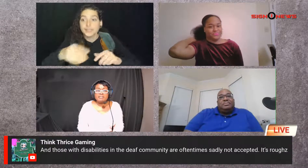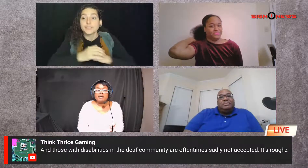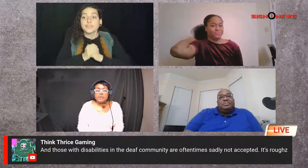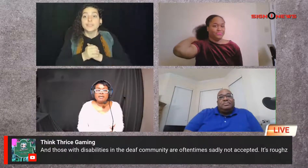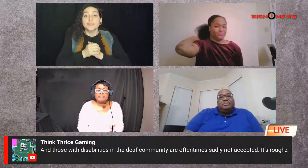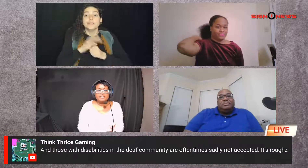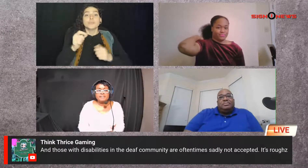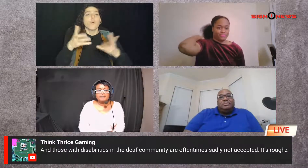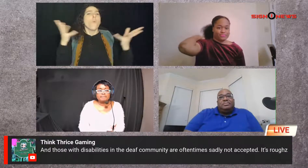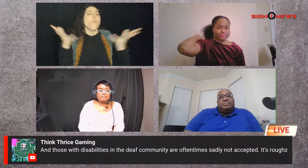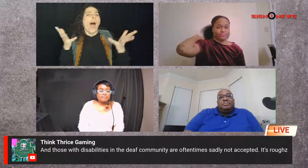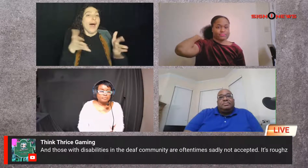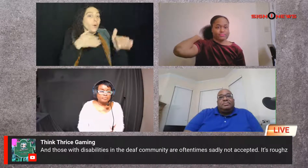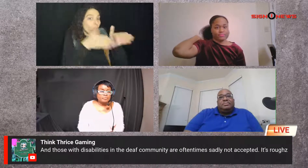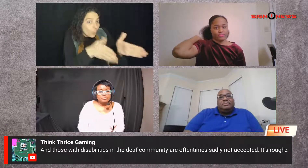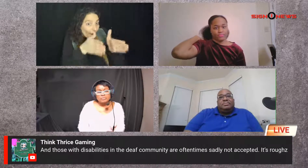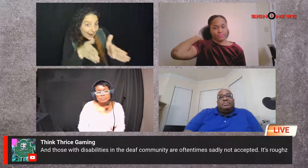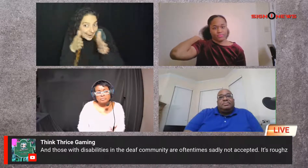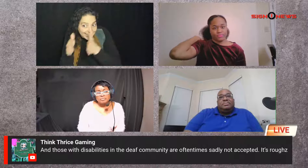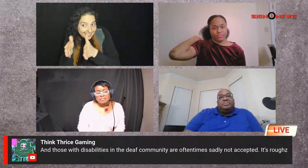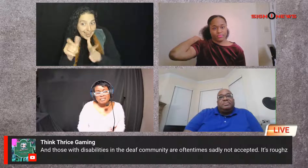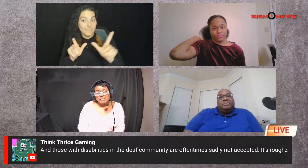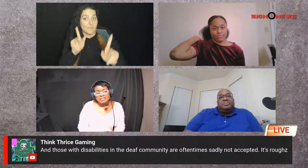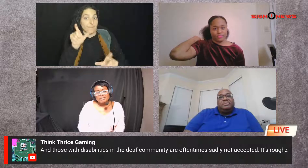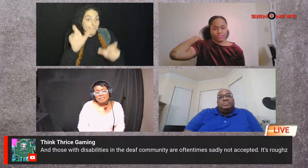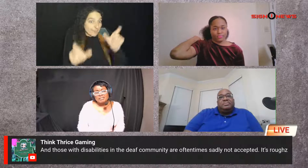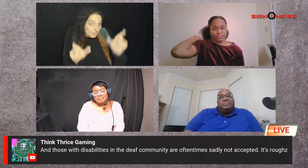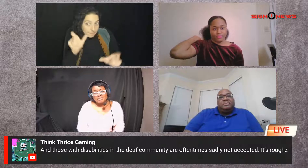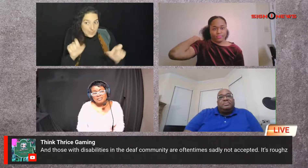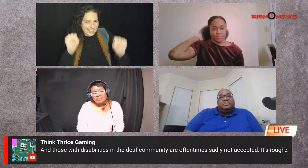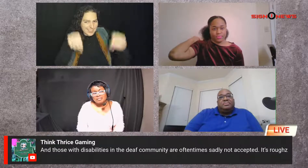they need to be aware of this.